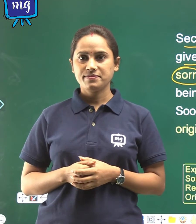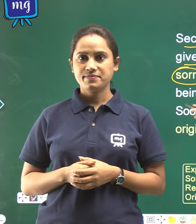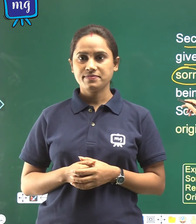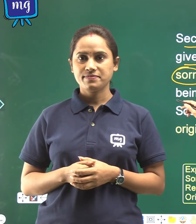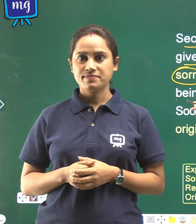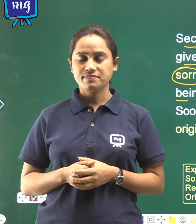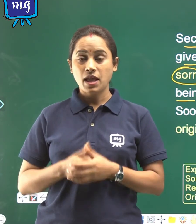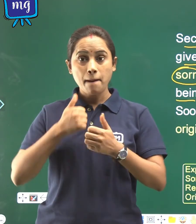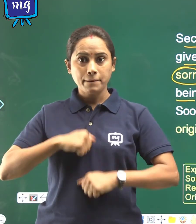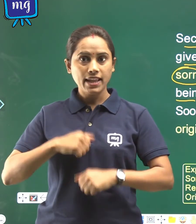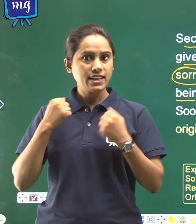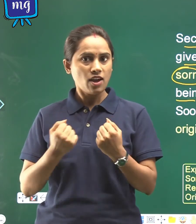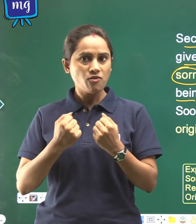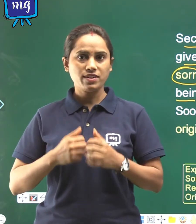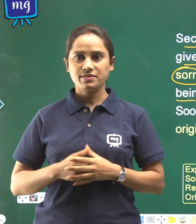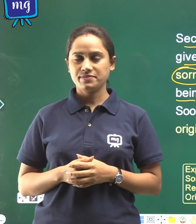being tough